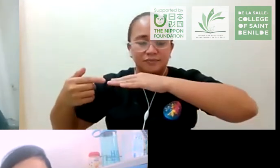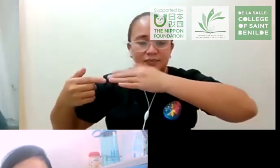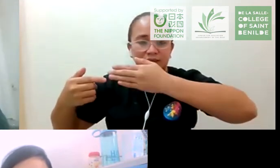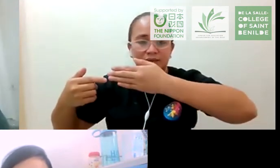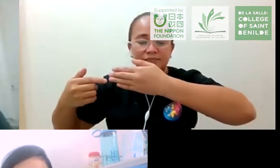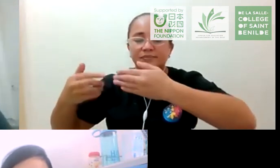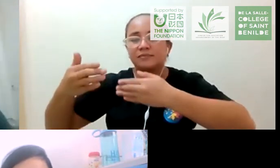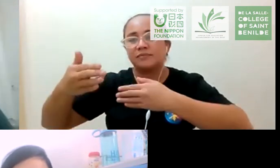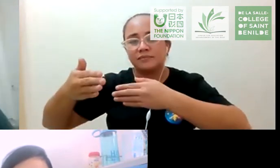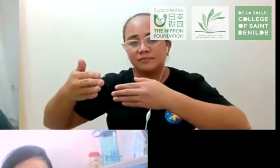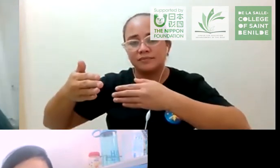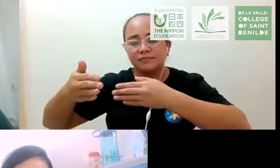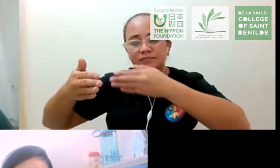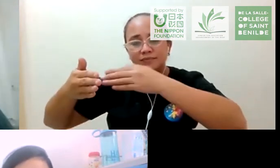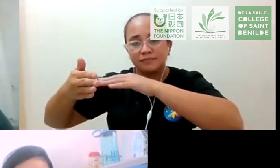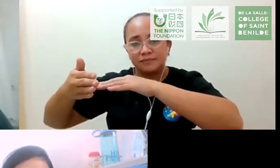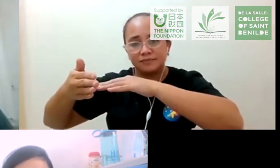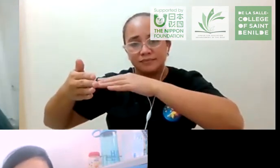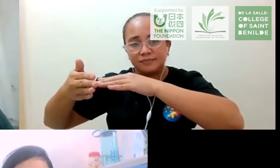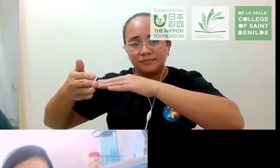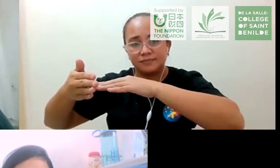Inward and to the side.